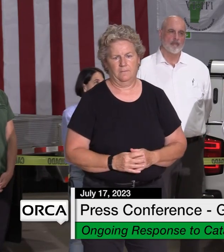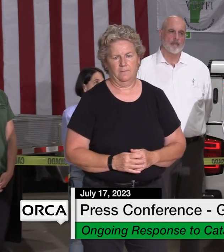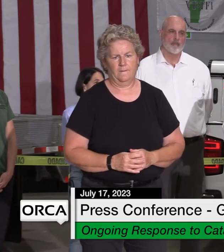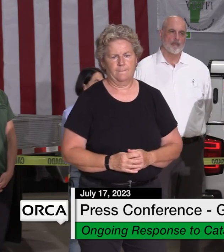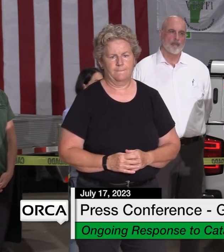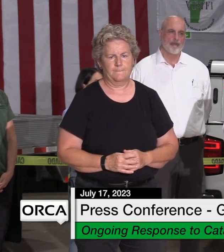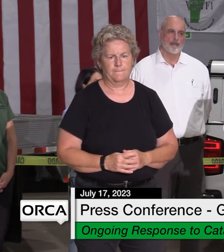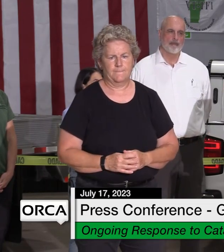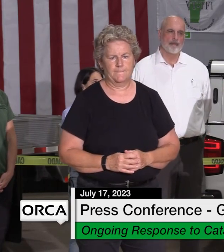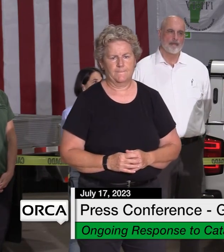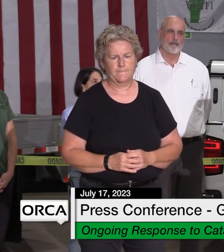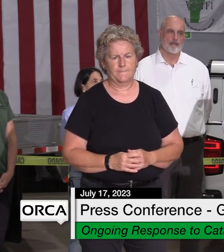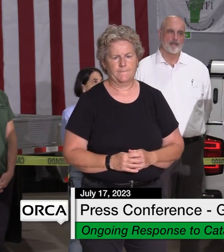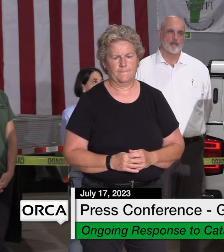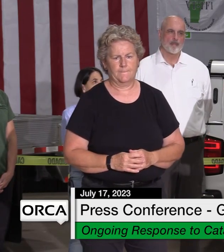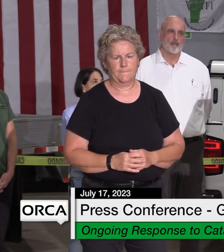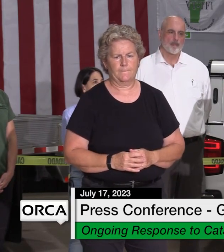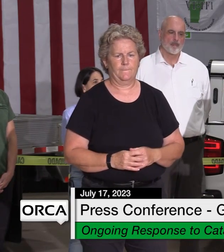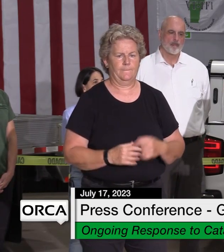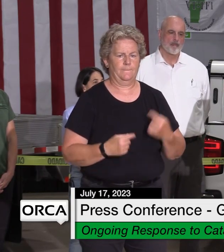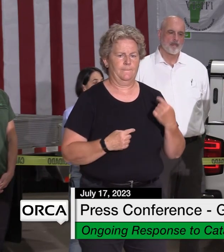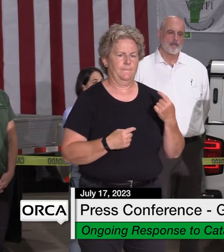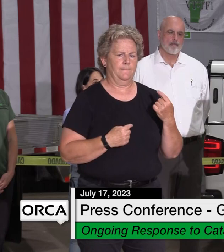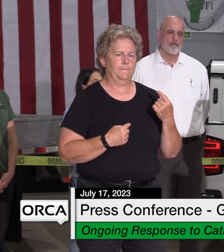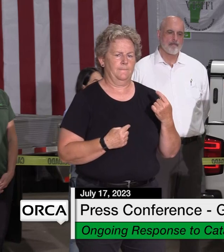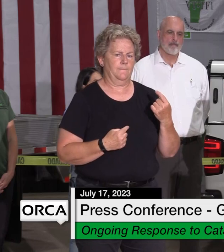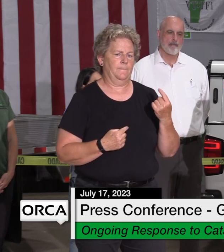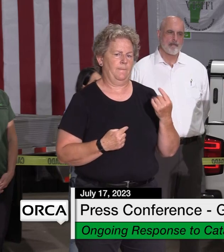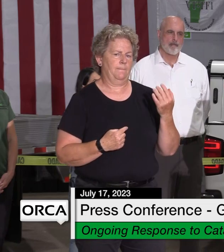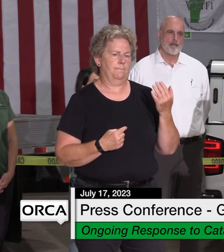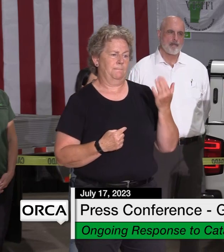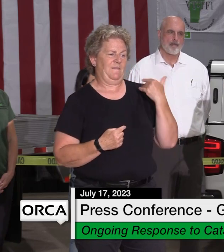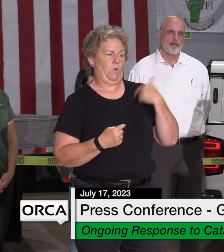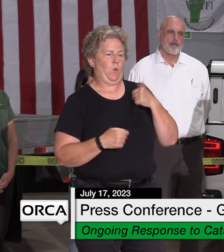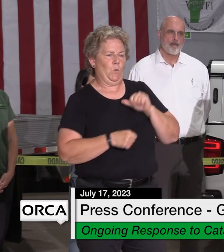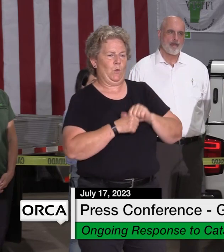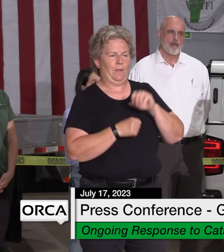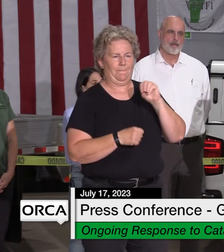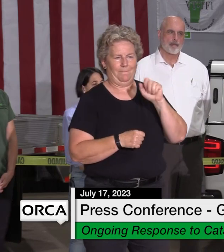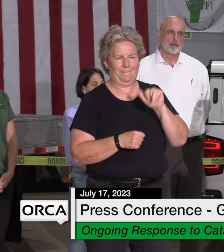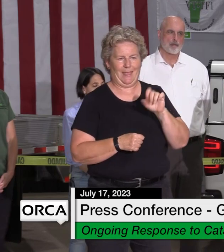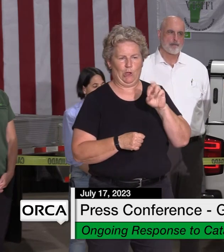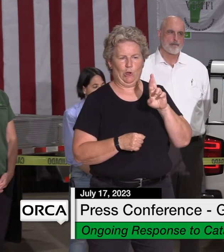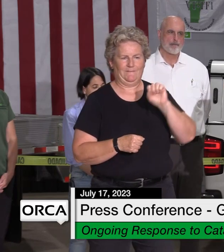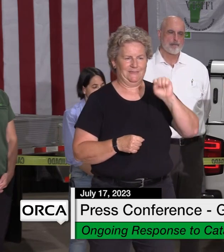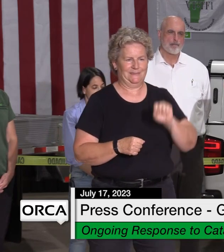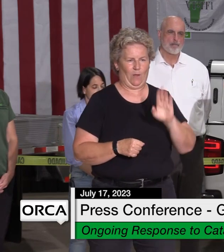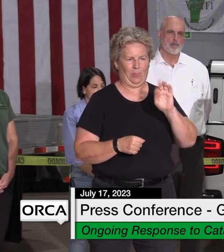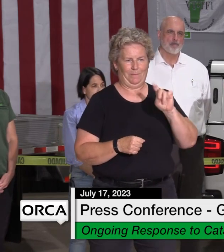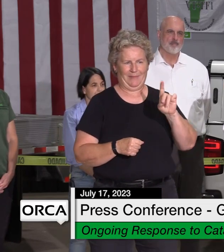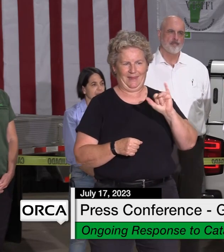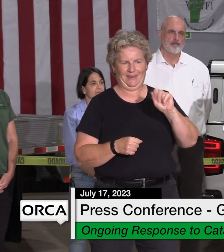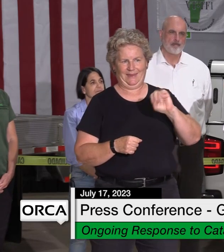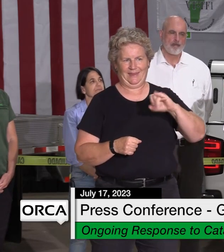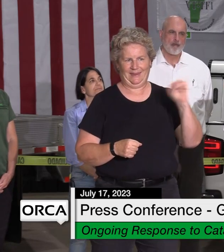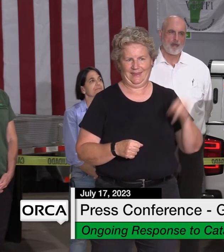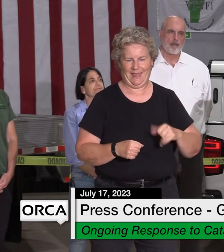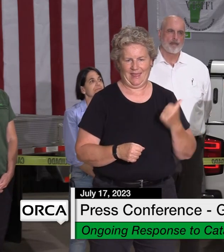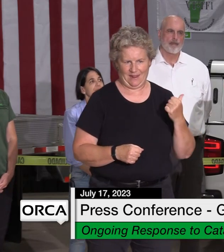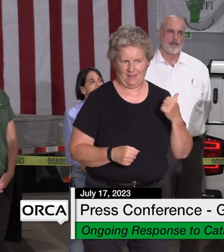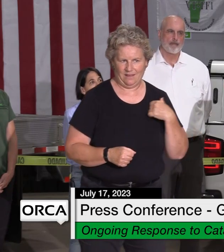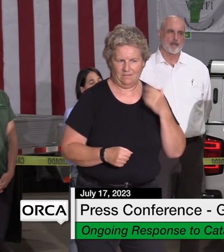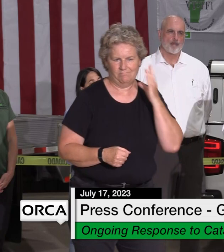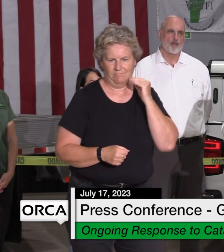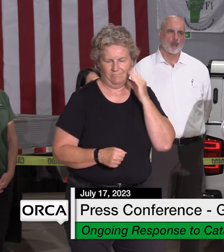what it was like when we had two events come within 2 years that should have been once every few hundred years. Feels like every few